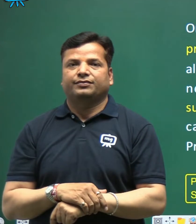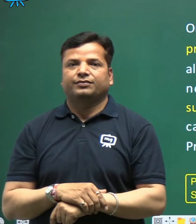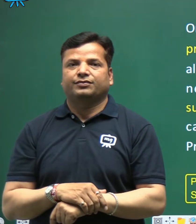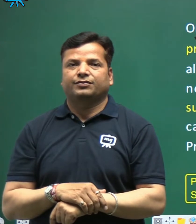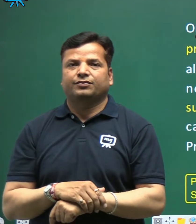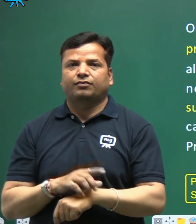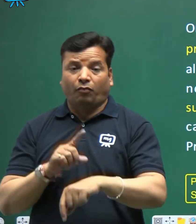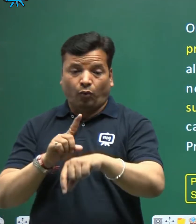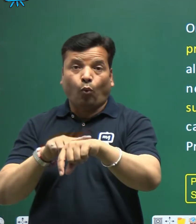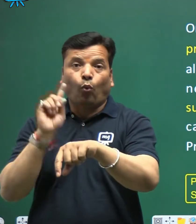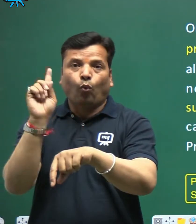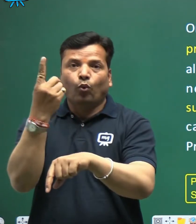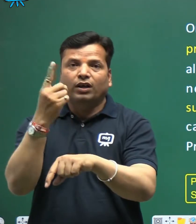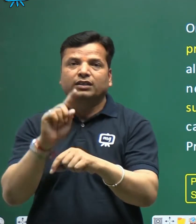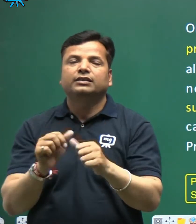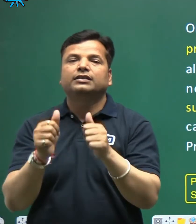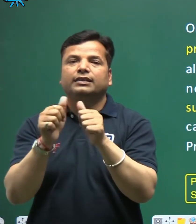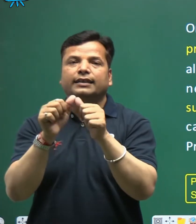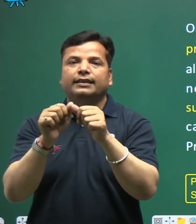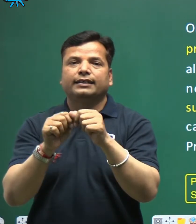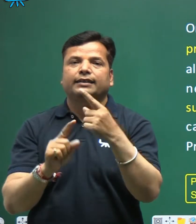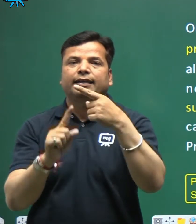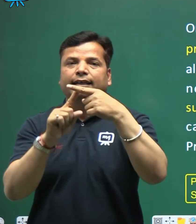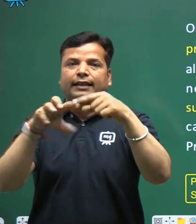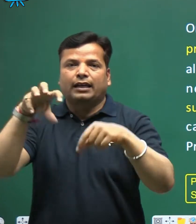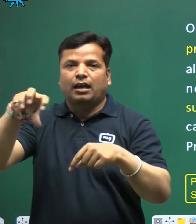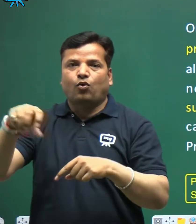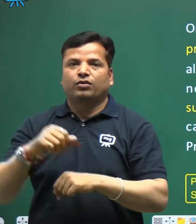Once in a town,